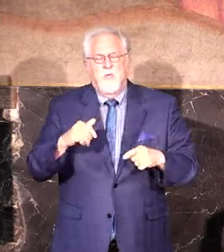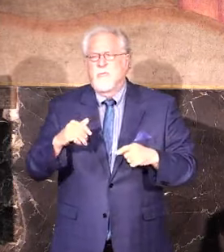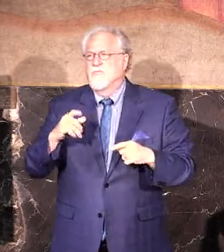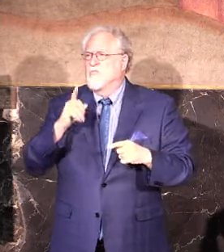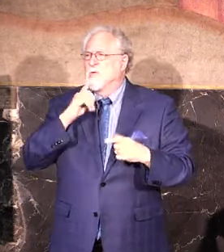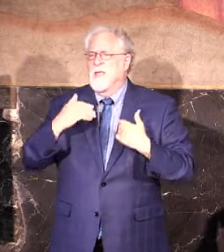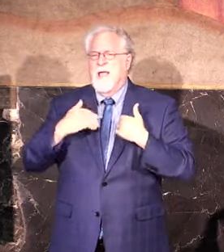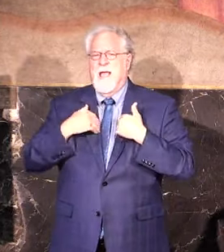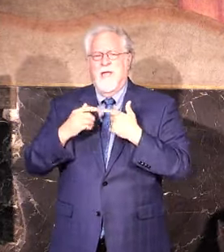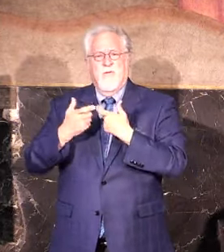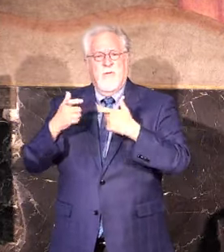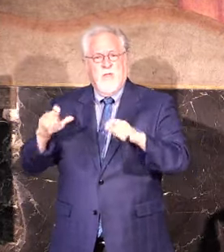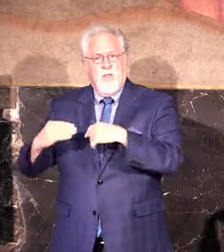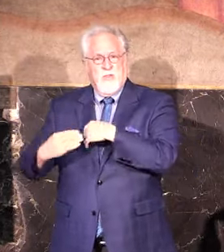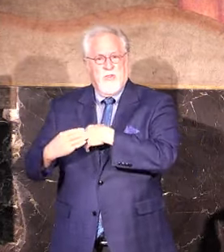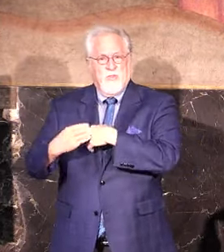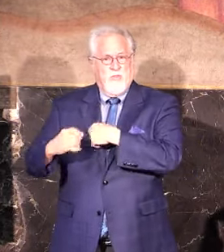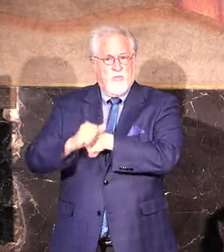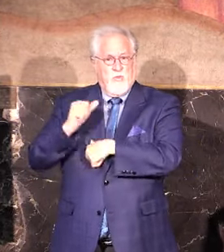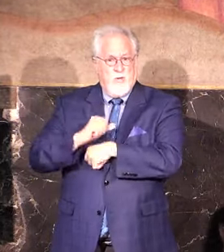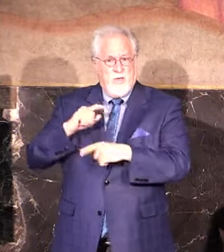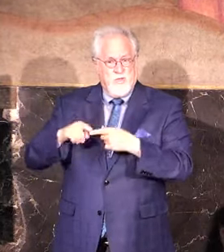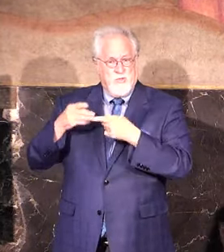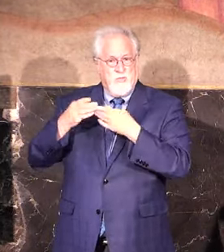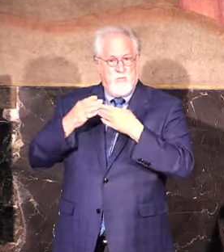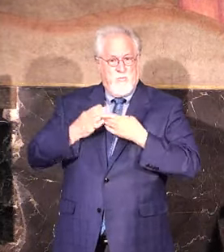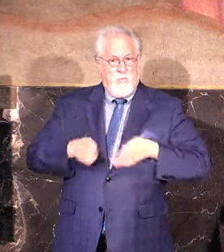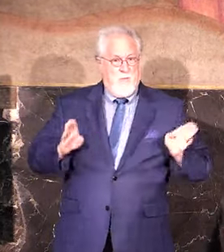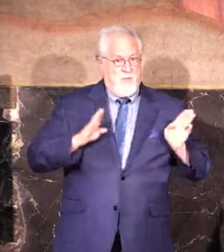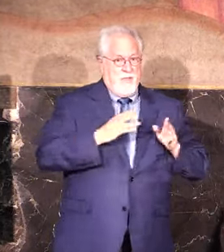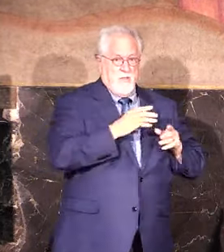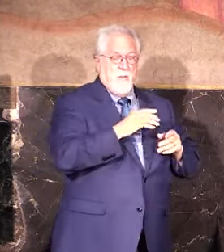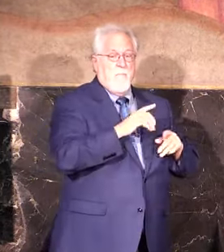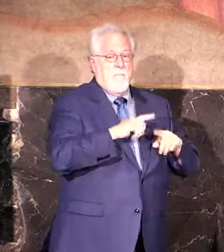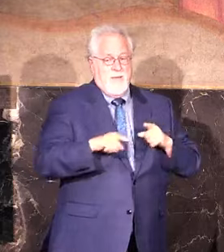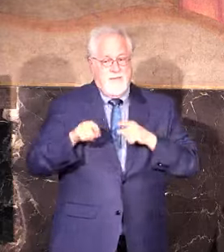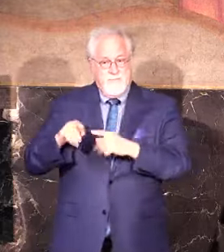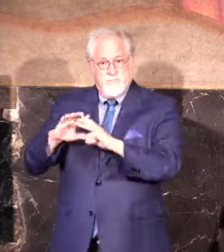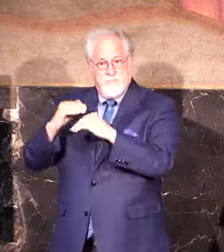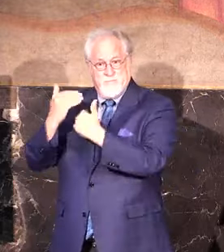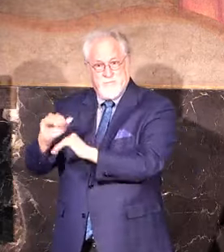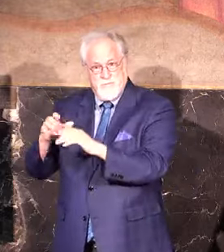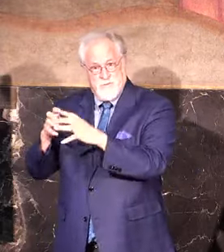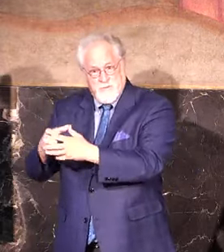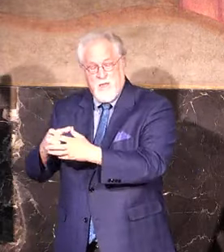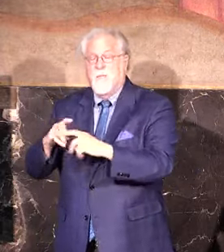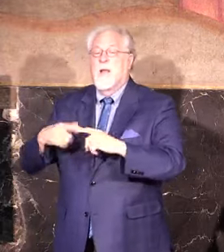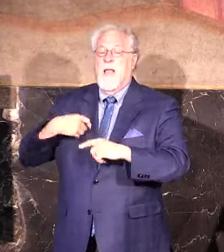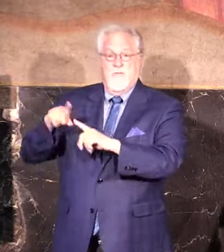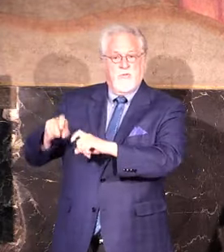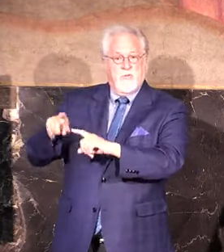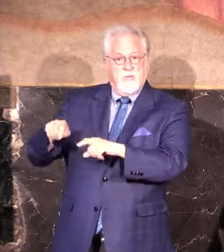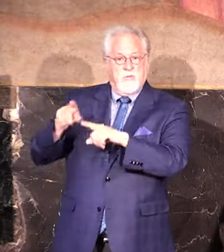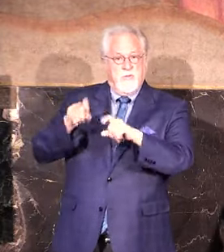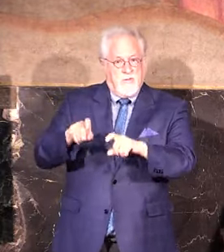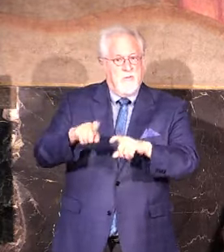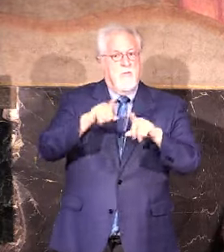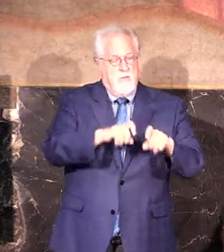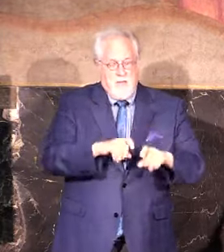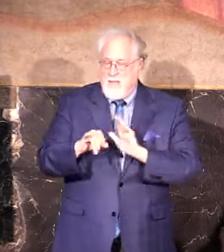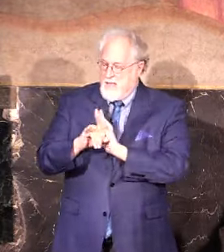tremendous threat to the public because they are in a setting. But nevertheless, these tests have to be run. We have to identify